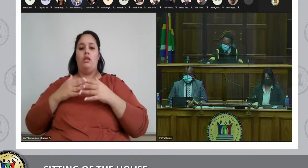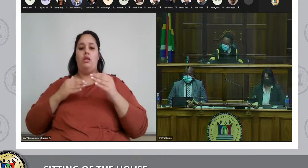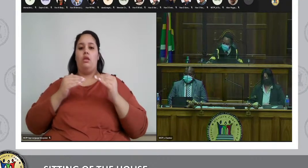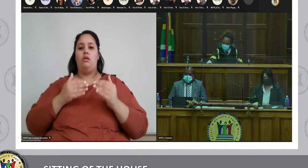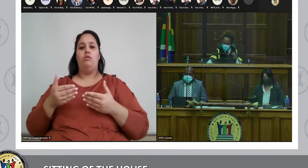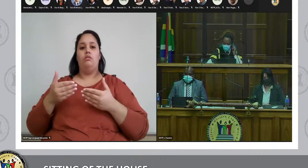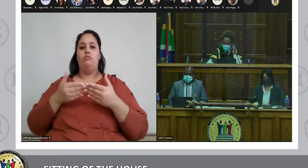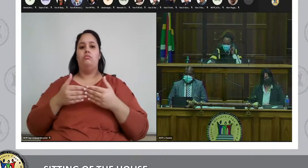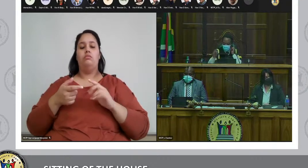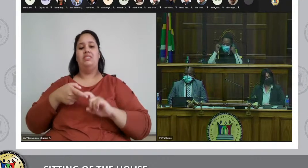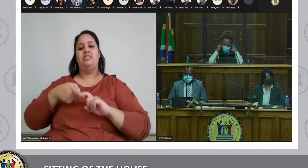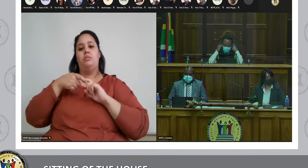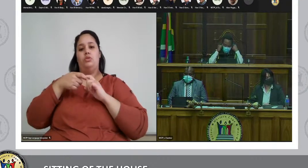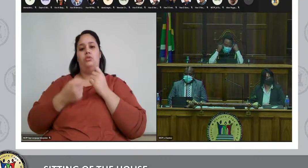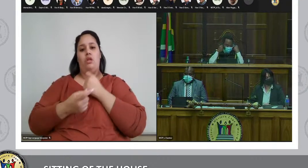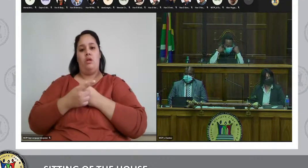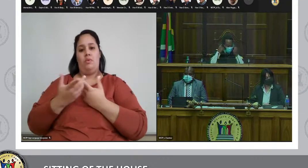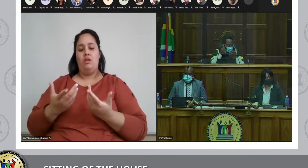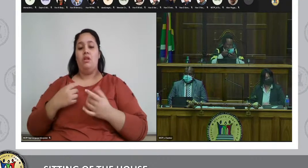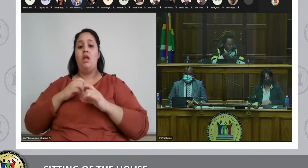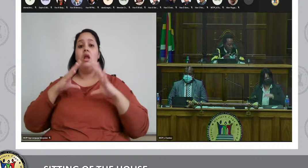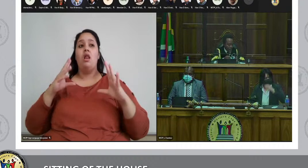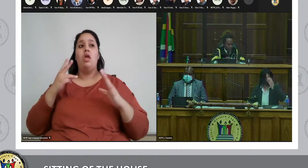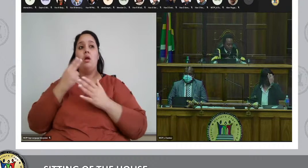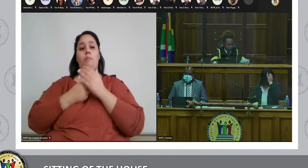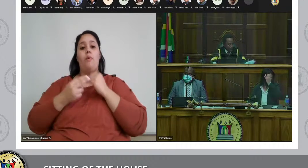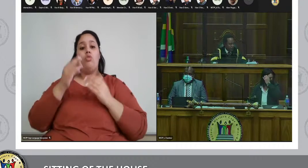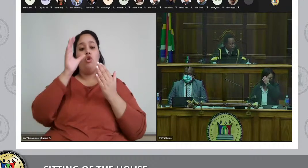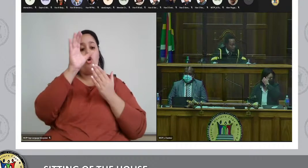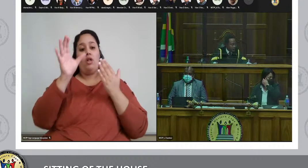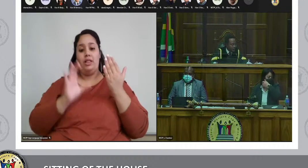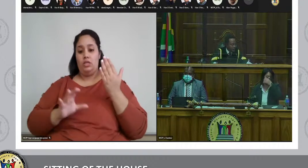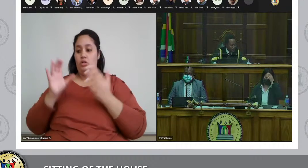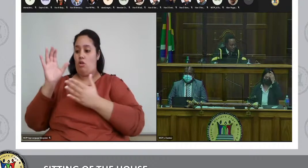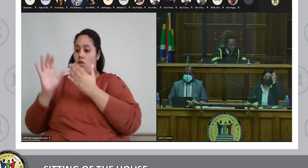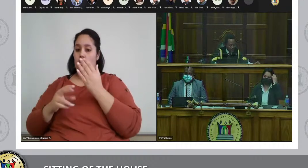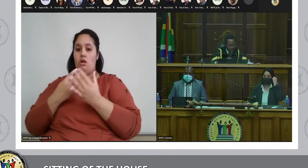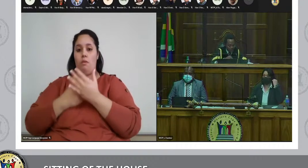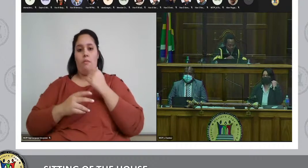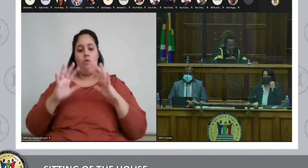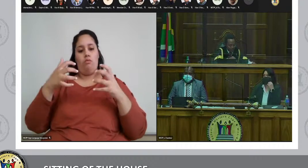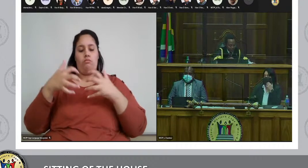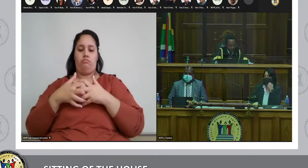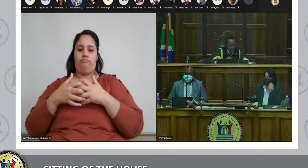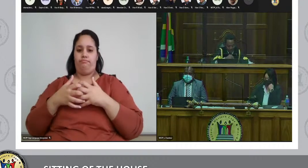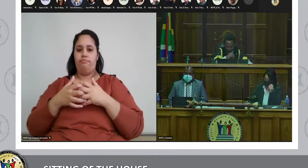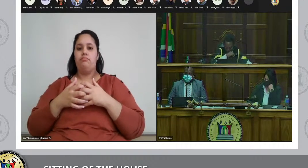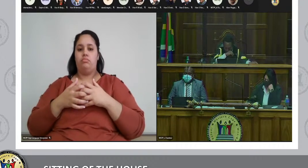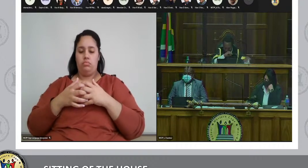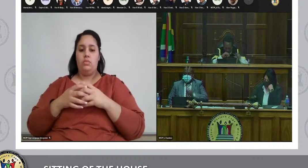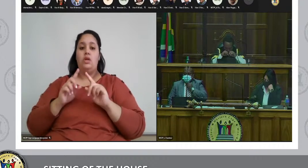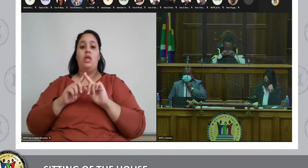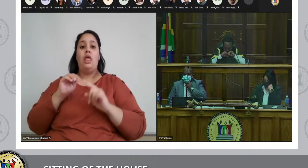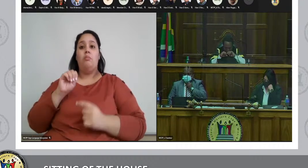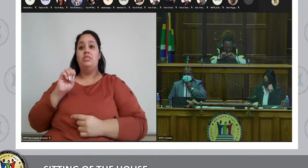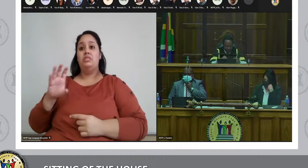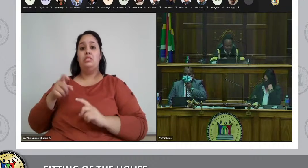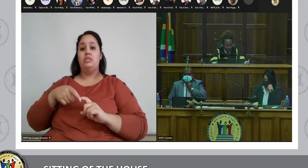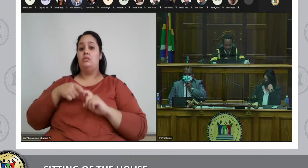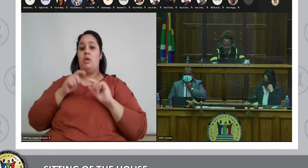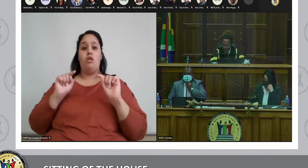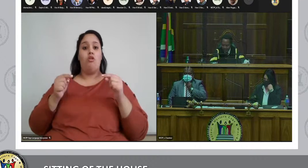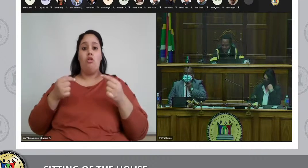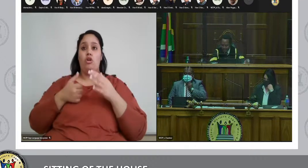take place. I think it's very clear from the two conditions that both have been met in these circumstances. And although the MEC can't suspend the